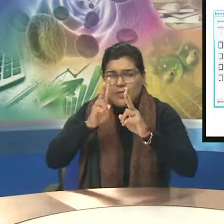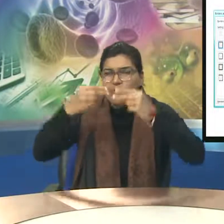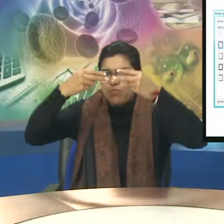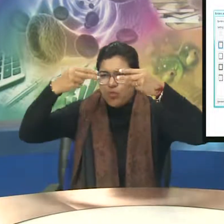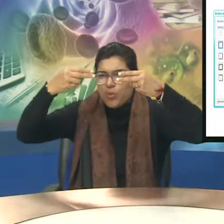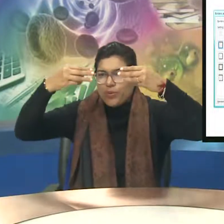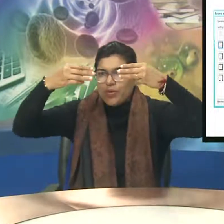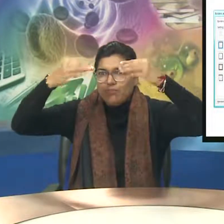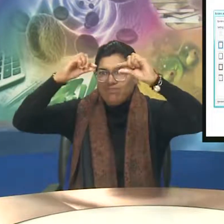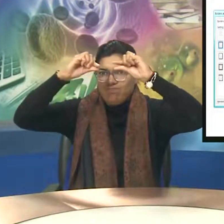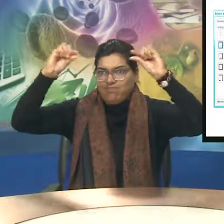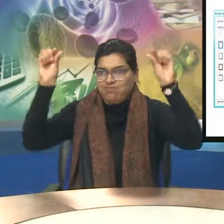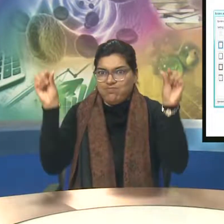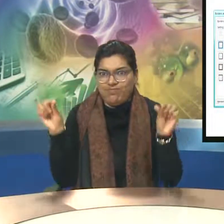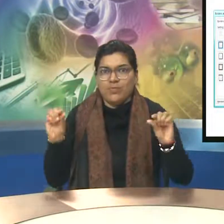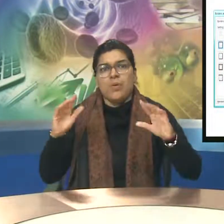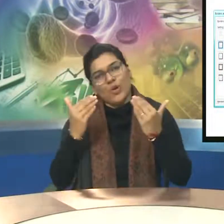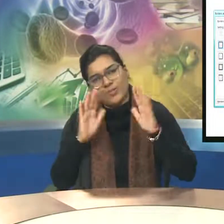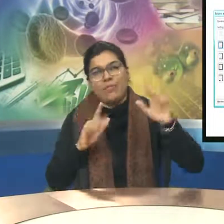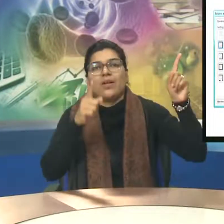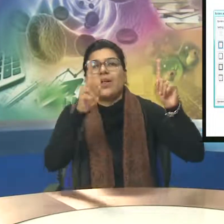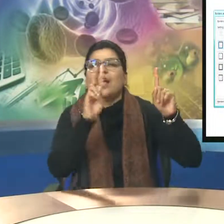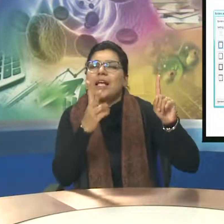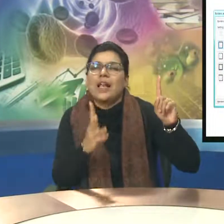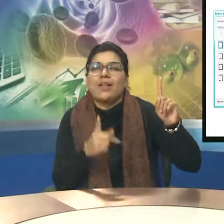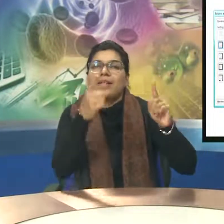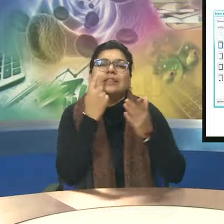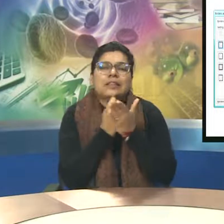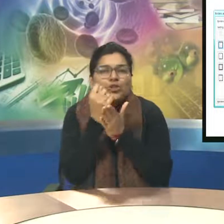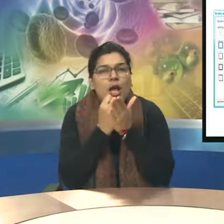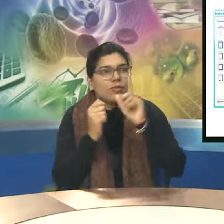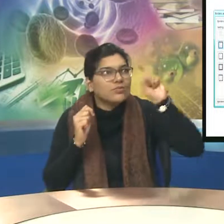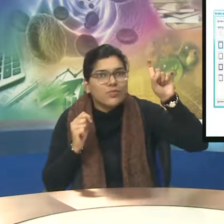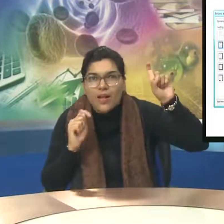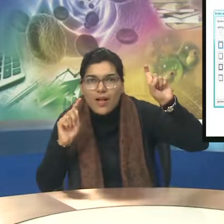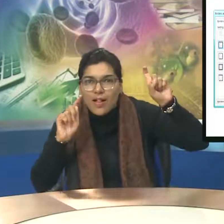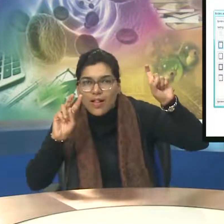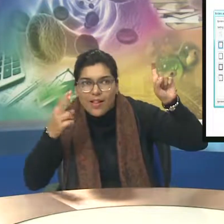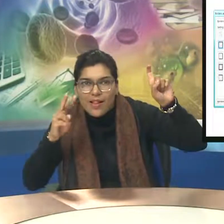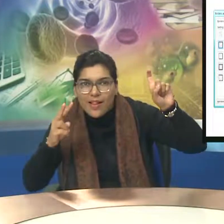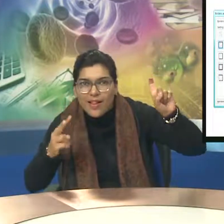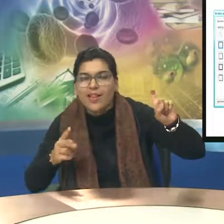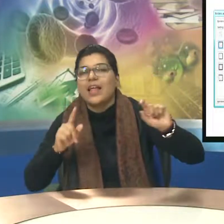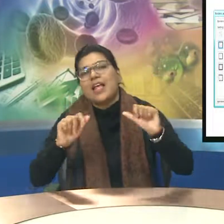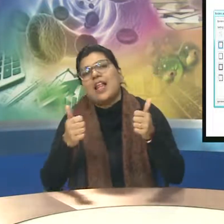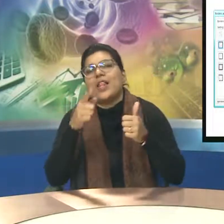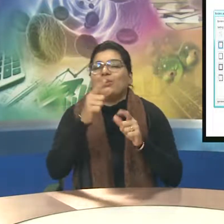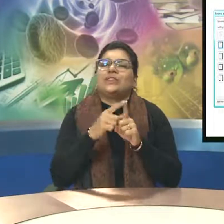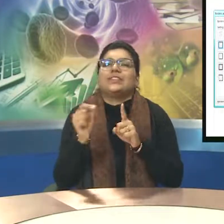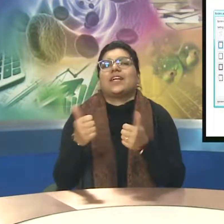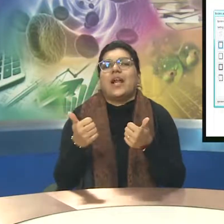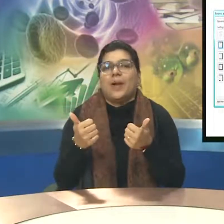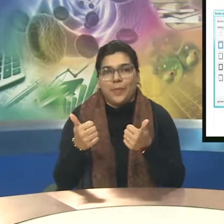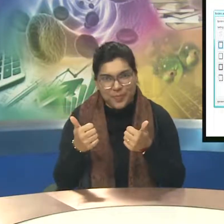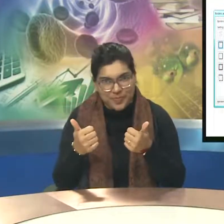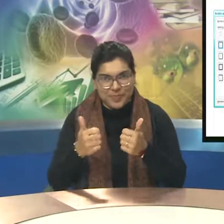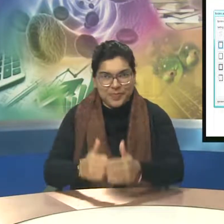lines you want in particular. There are different kind of borders you